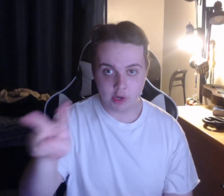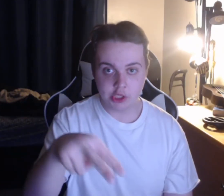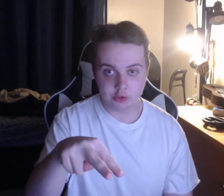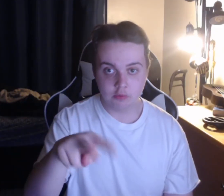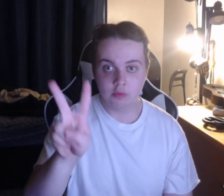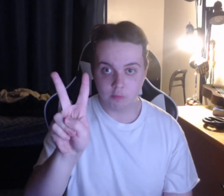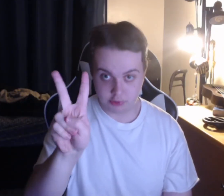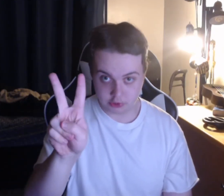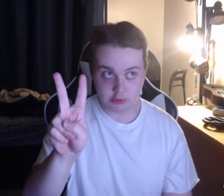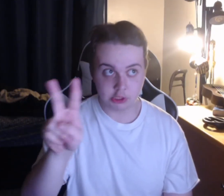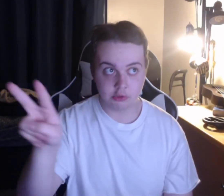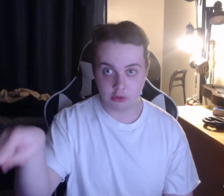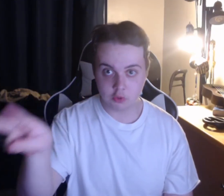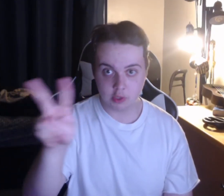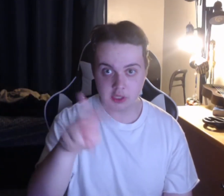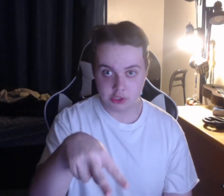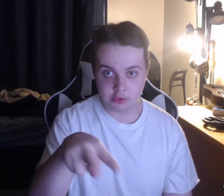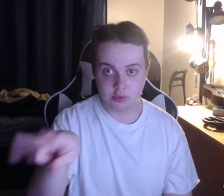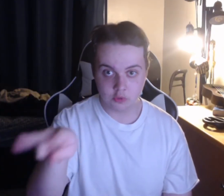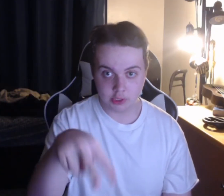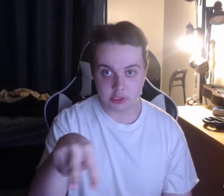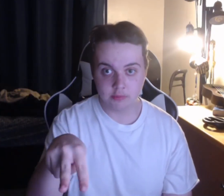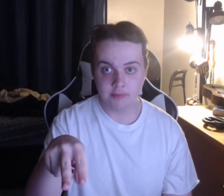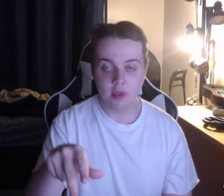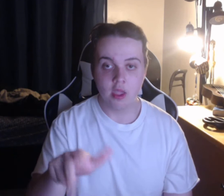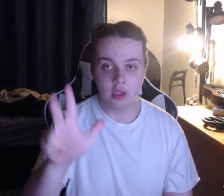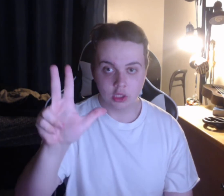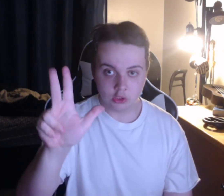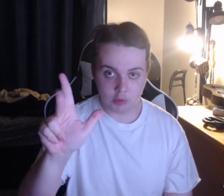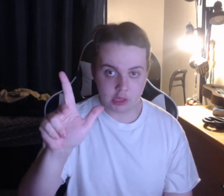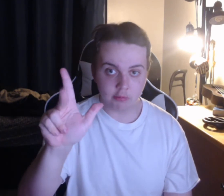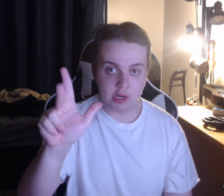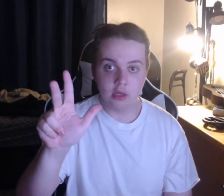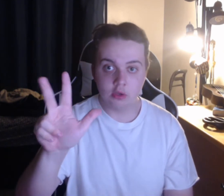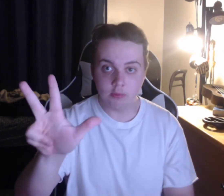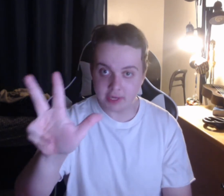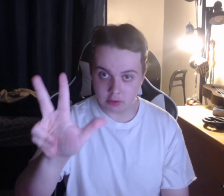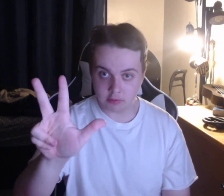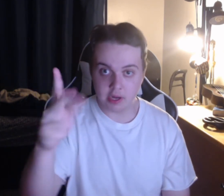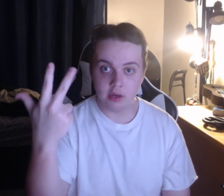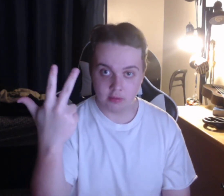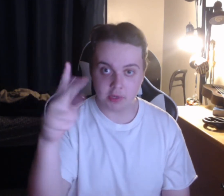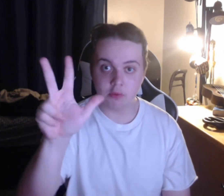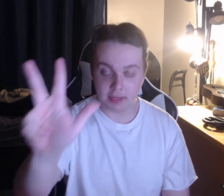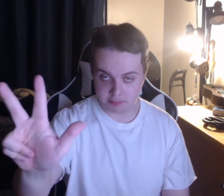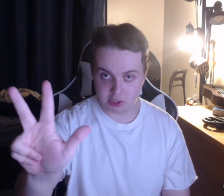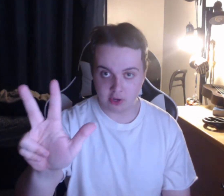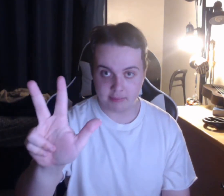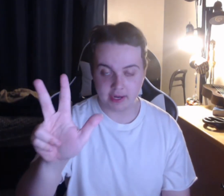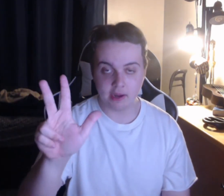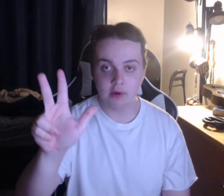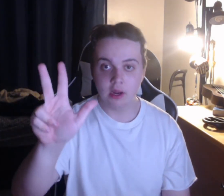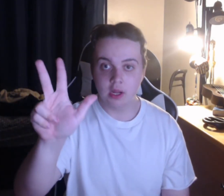22, with your 2 2s, you go 22, 22. 23, you make your 3, but you bring your hand back out,